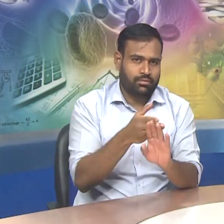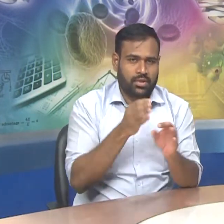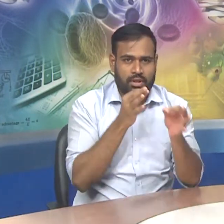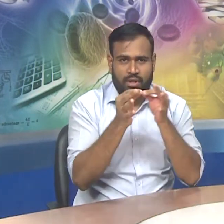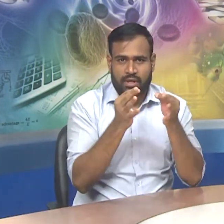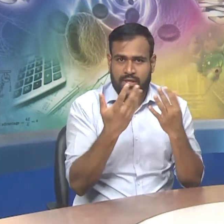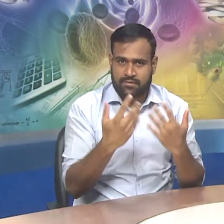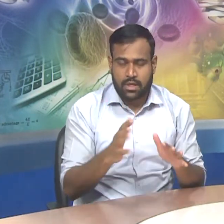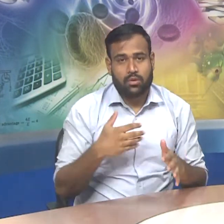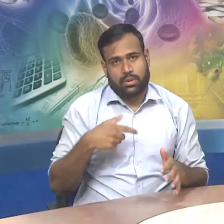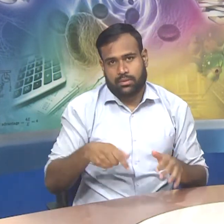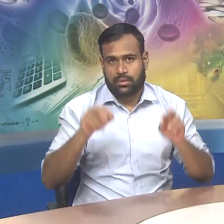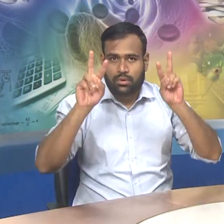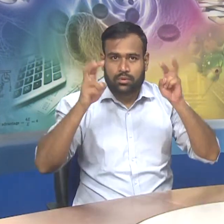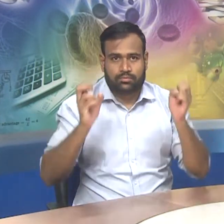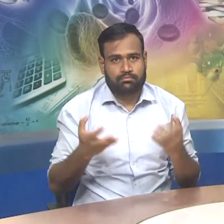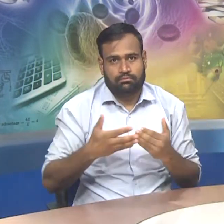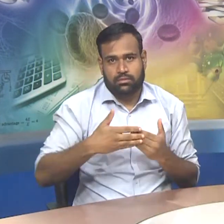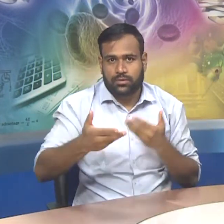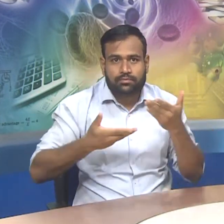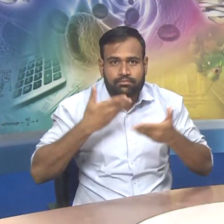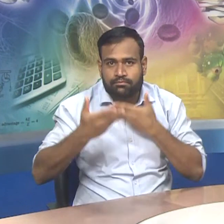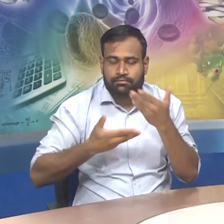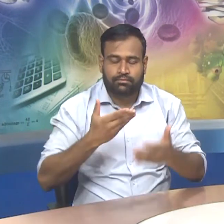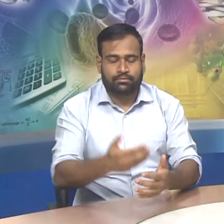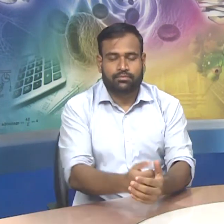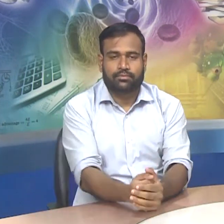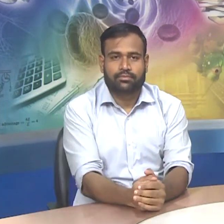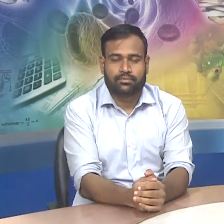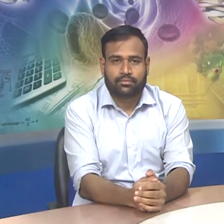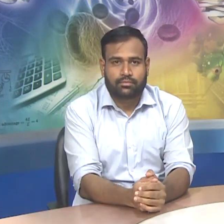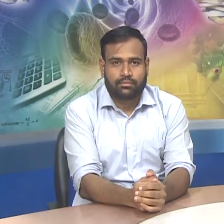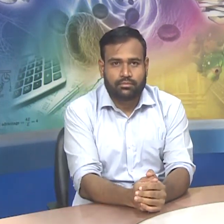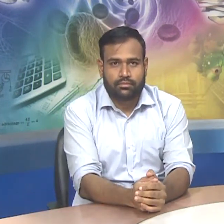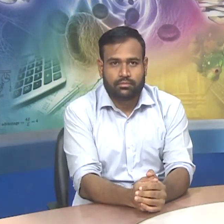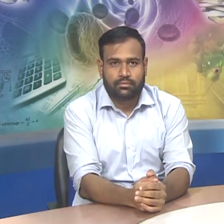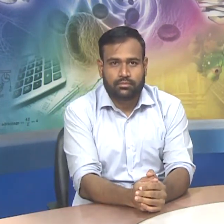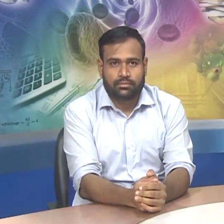Now we have covered the words. Now from here we will begin the lesson.